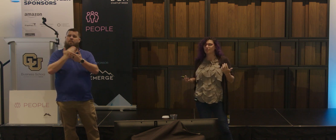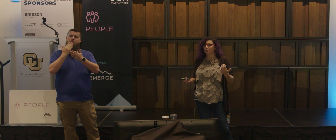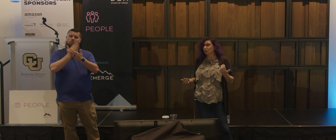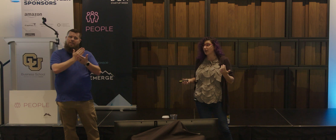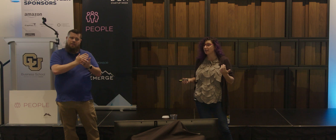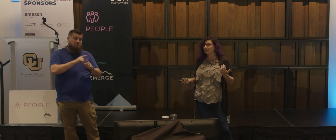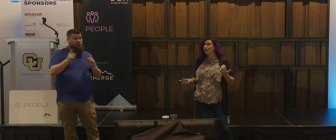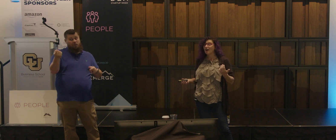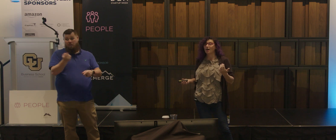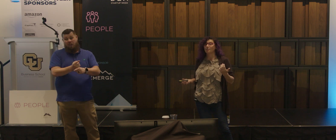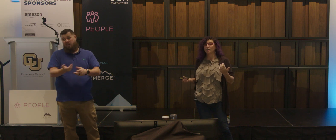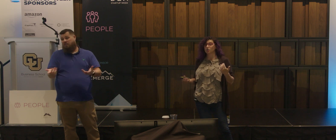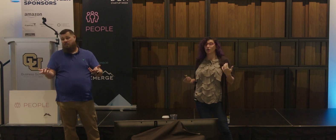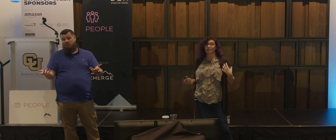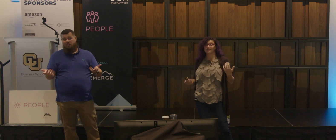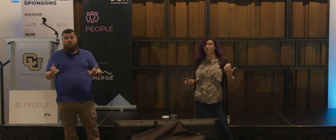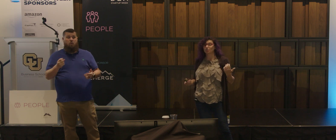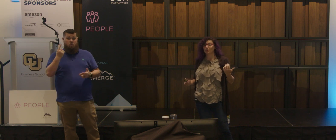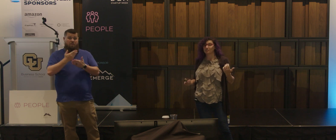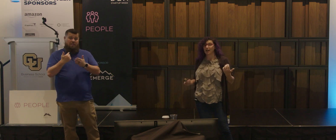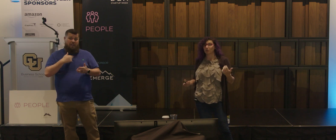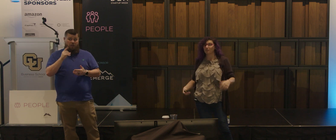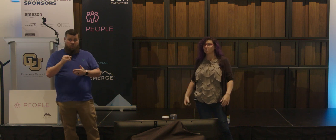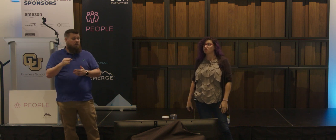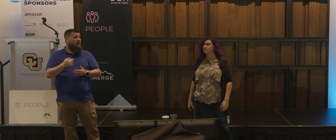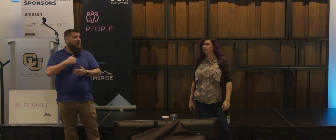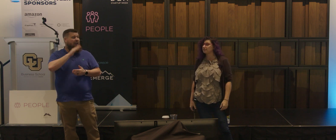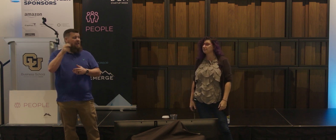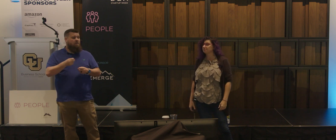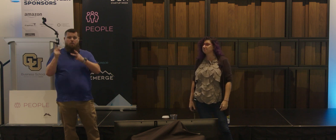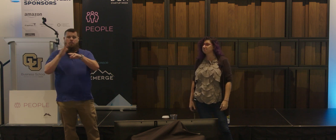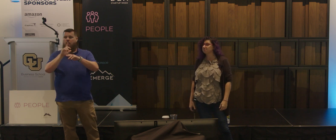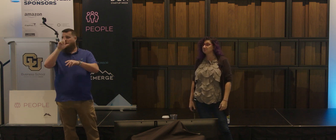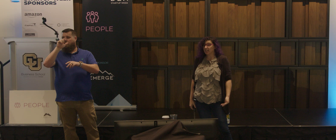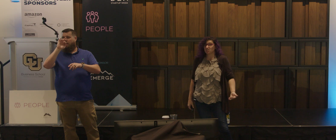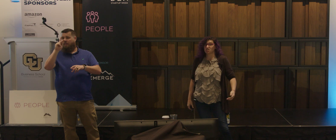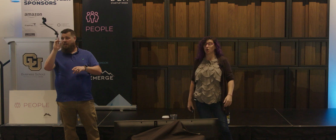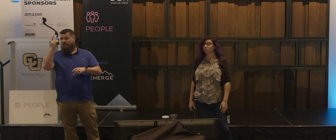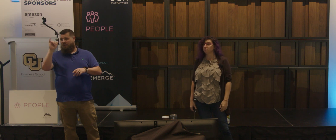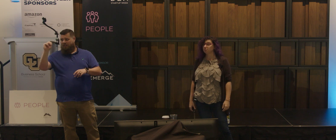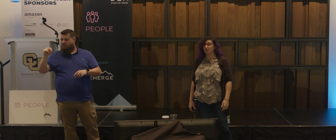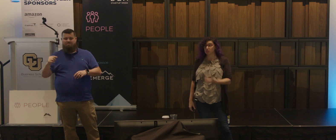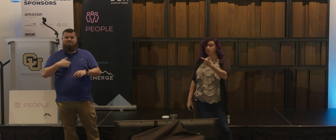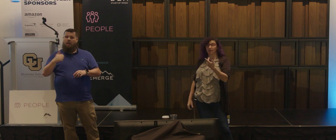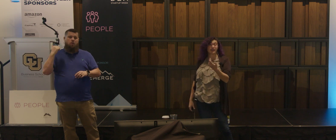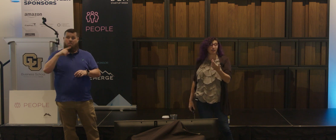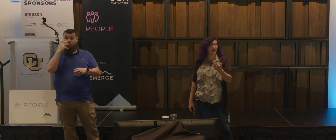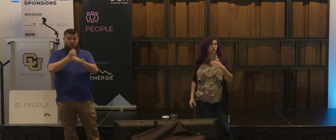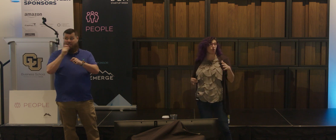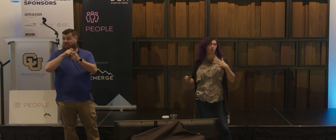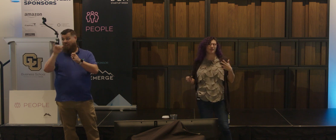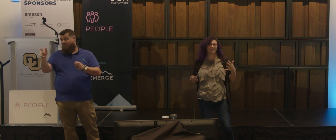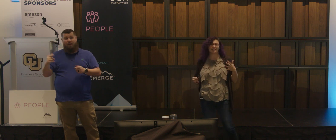pieces, but you're right. And so one of the things I do is I don't ever post jobs on LinkedIn. Like I just don't, because you get